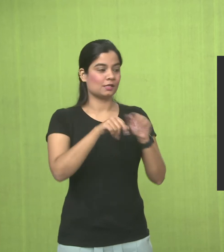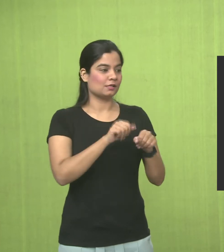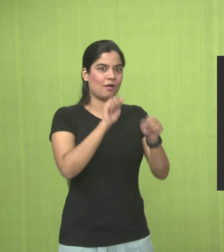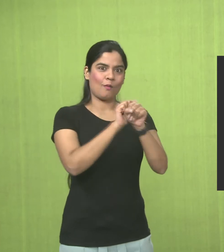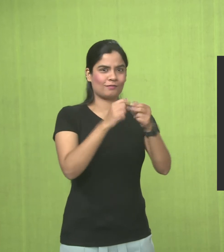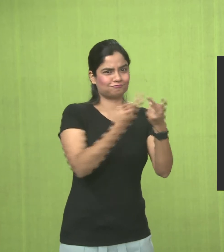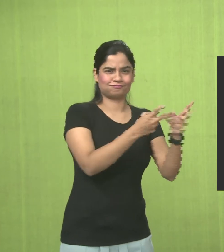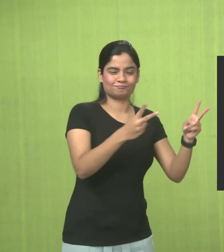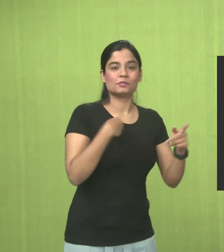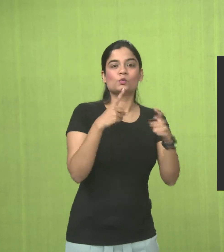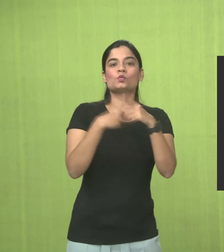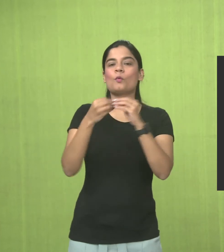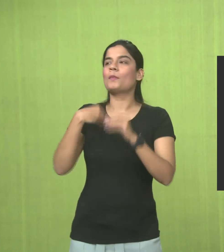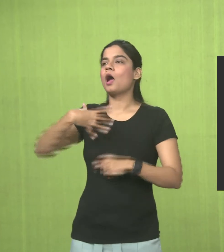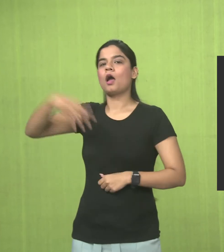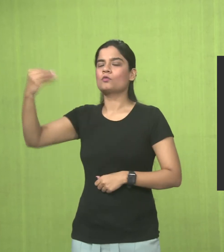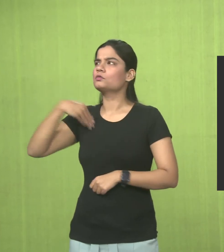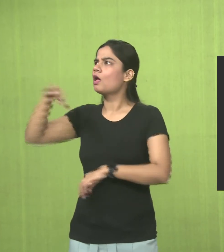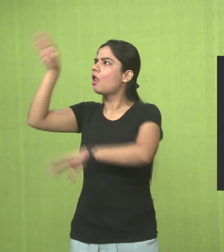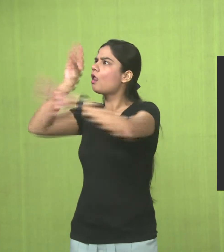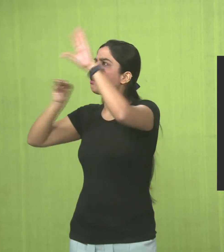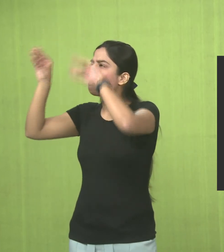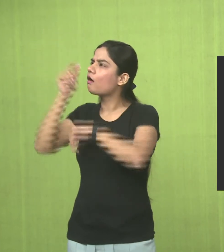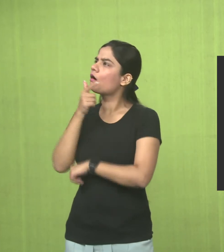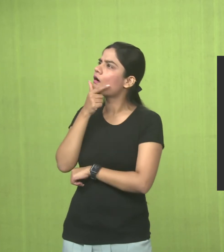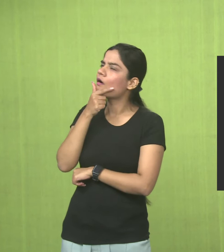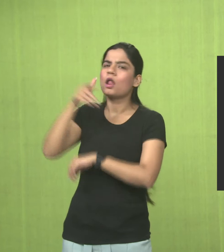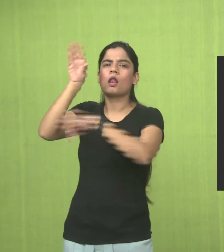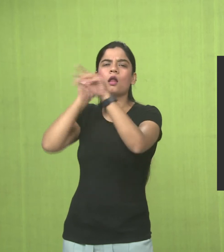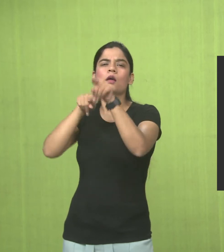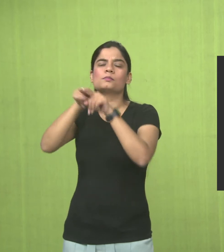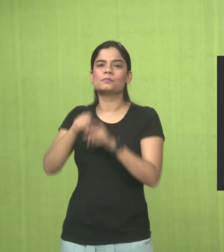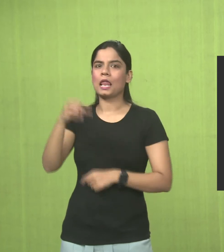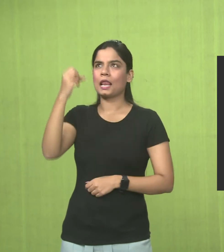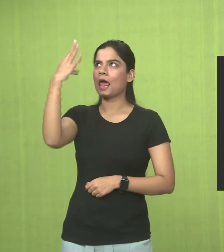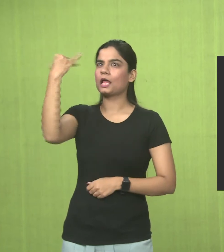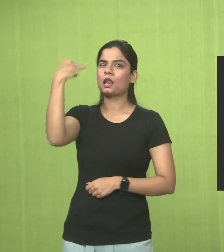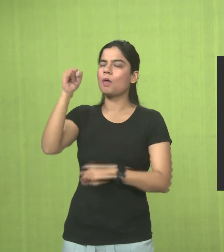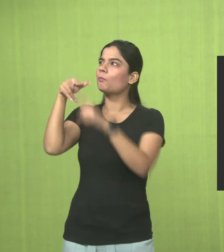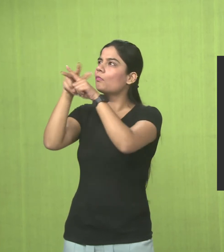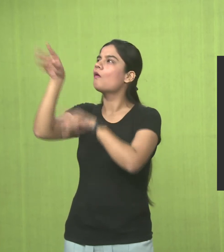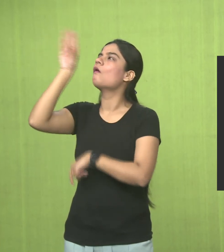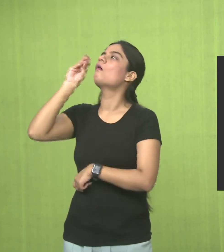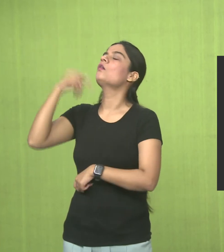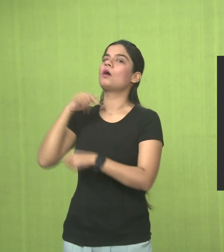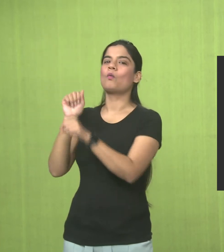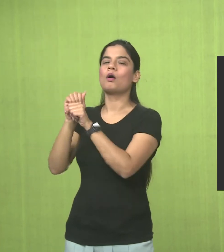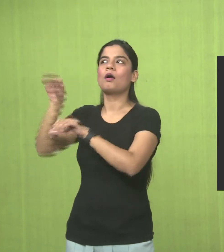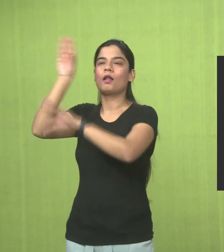Applying knowledge of various other different sciences at home helps in family